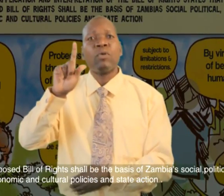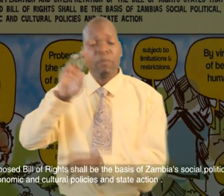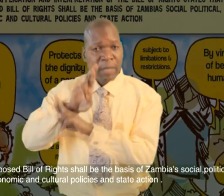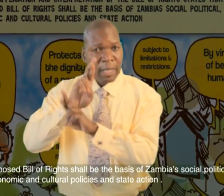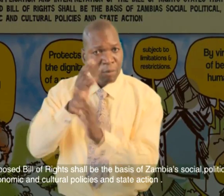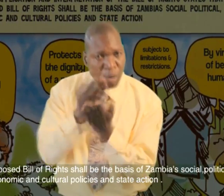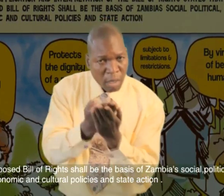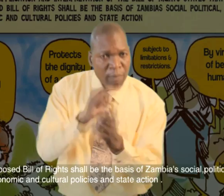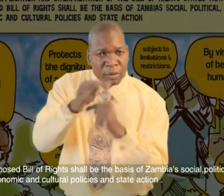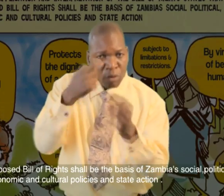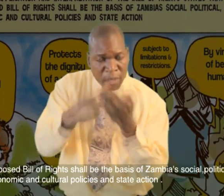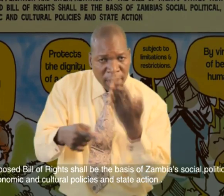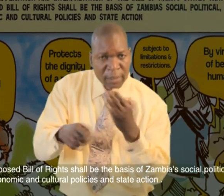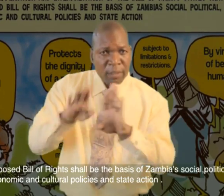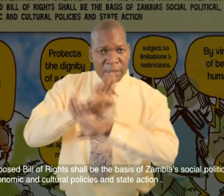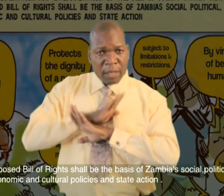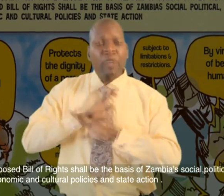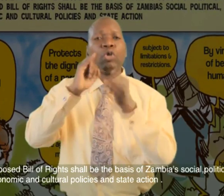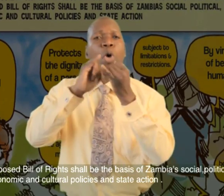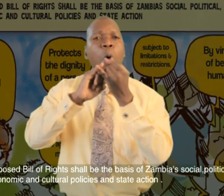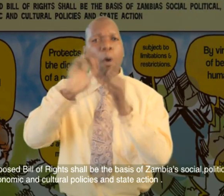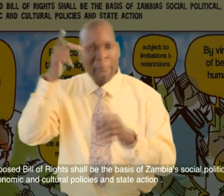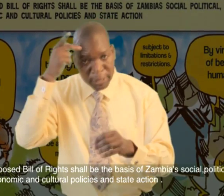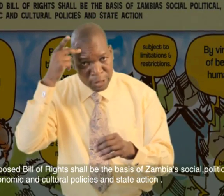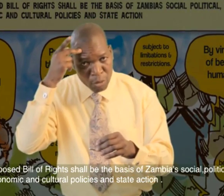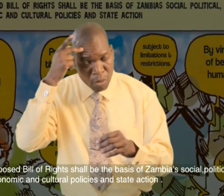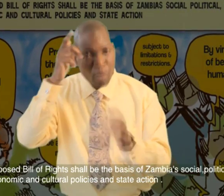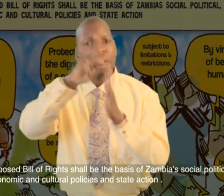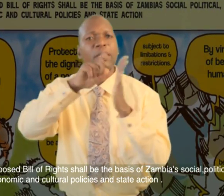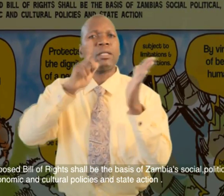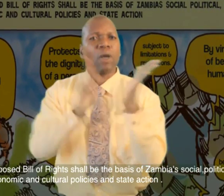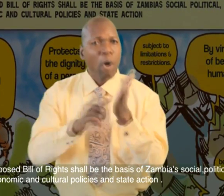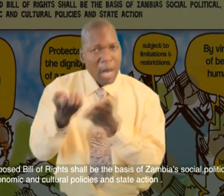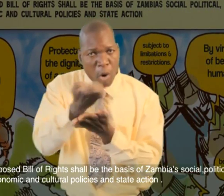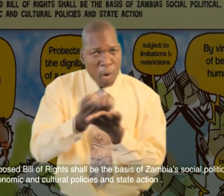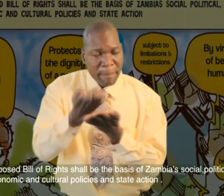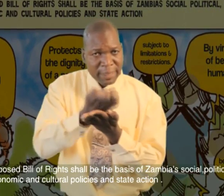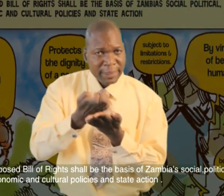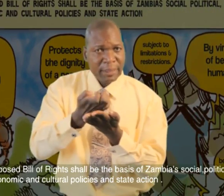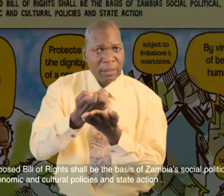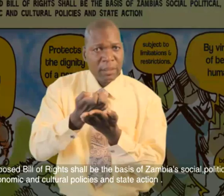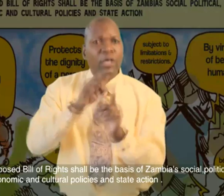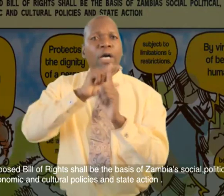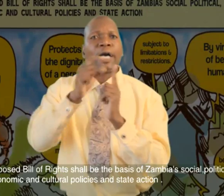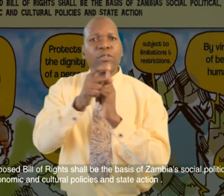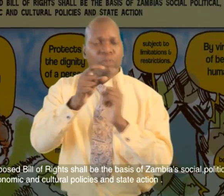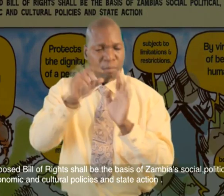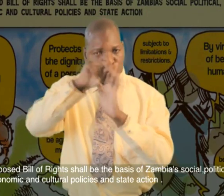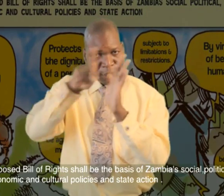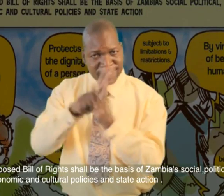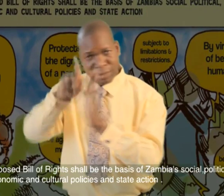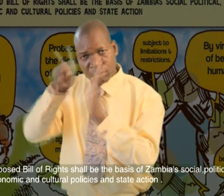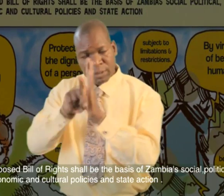social, political, legal, economic, and cultural policies and state action.